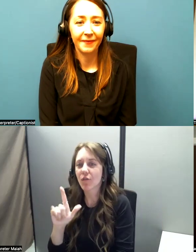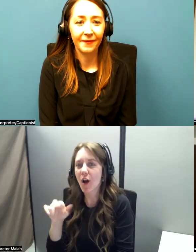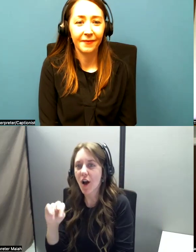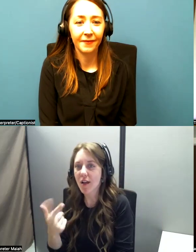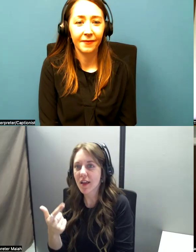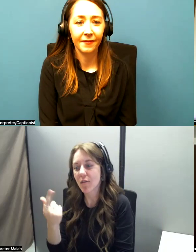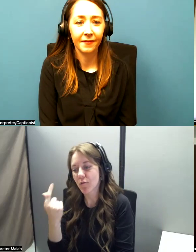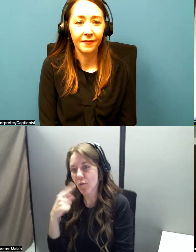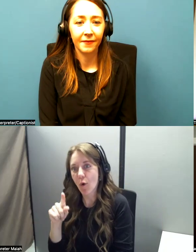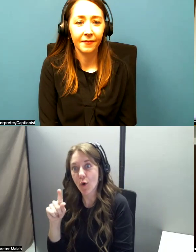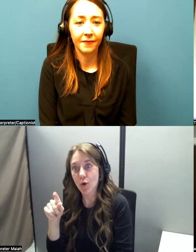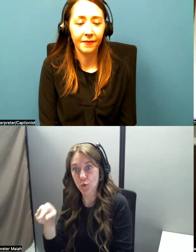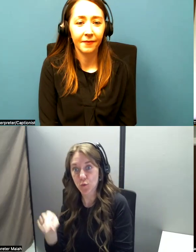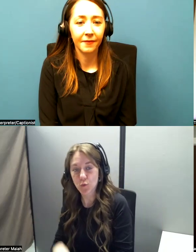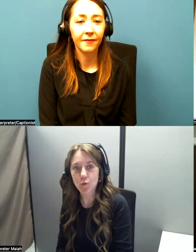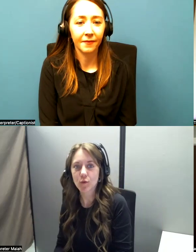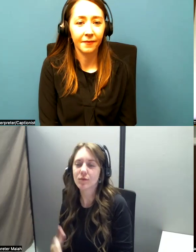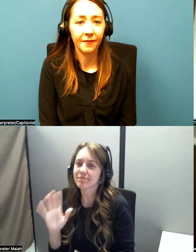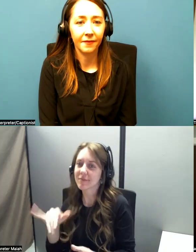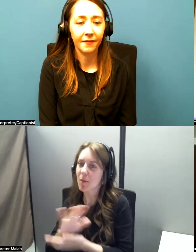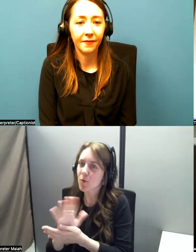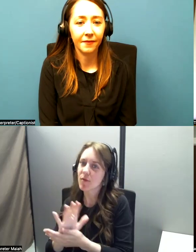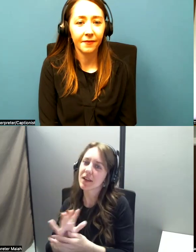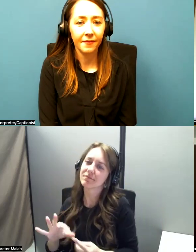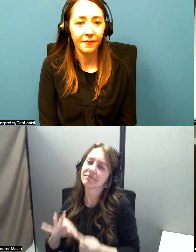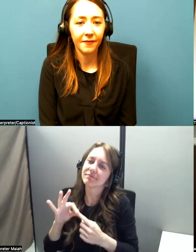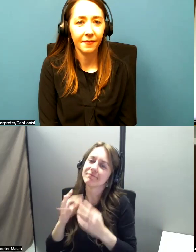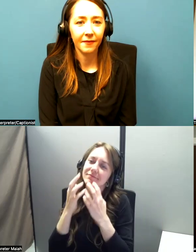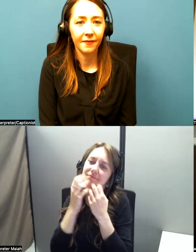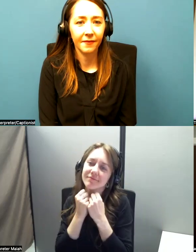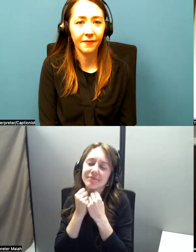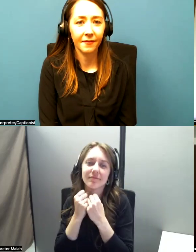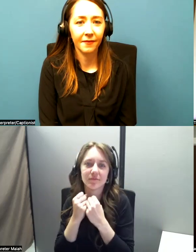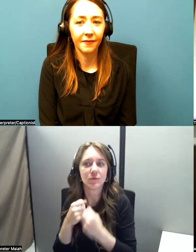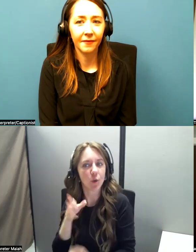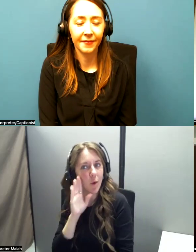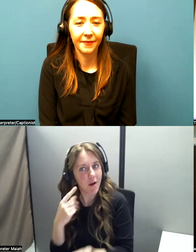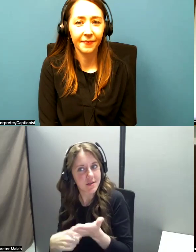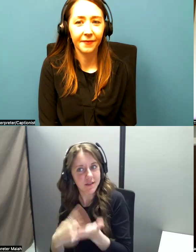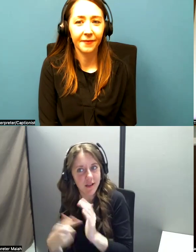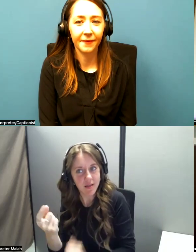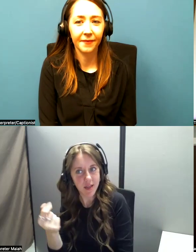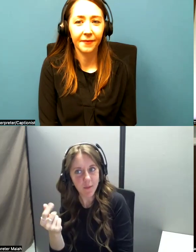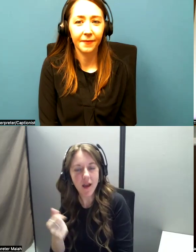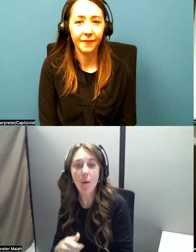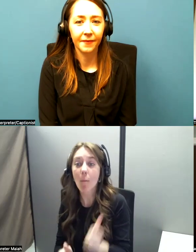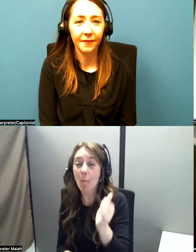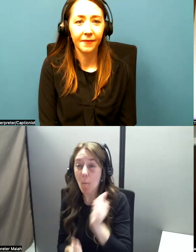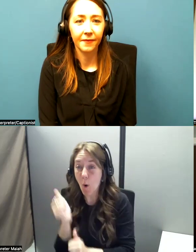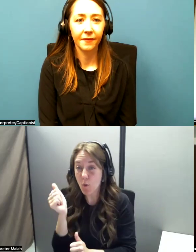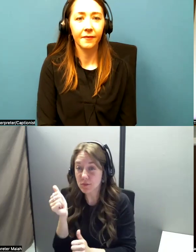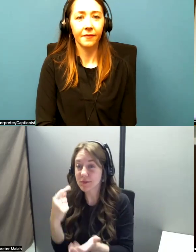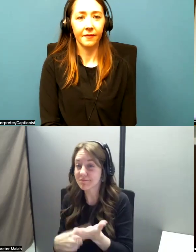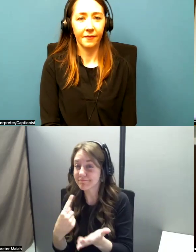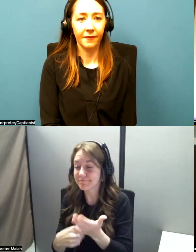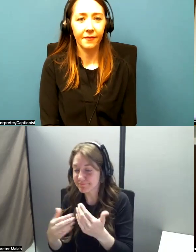that movie was really special to my heart. So we will talk a little bit about that, and the most of it will be about